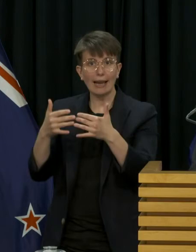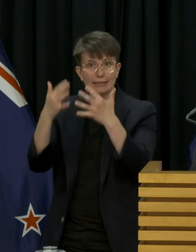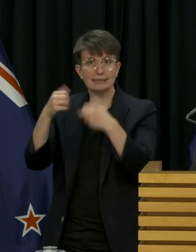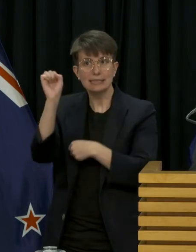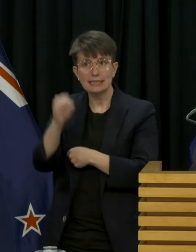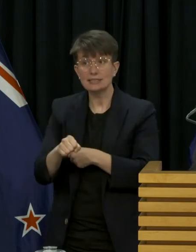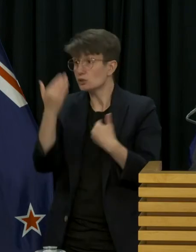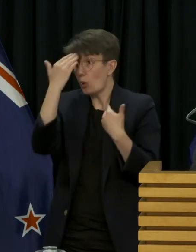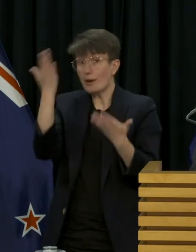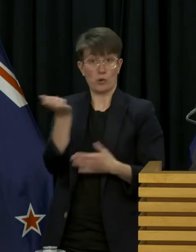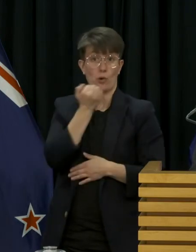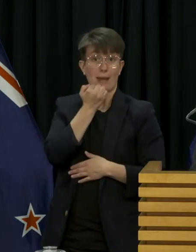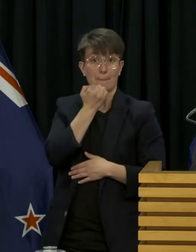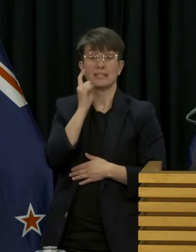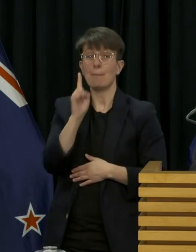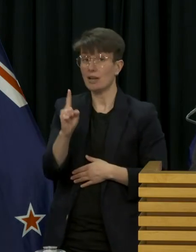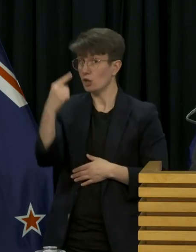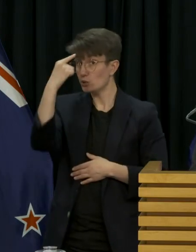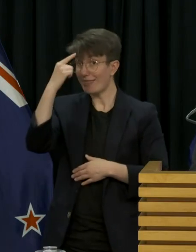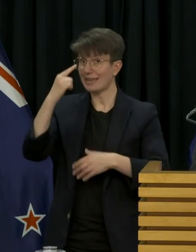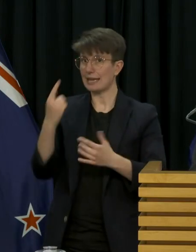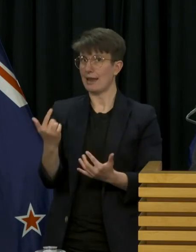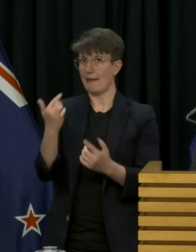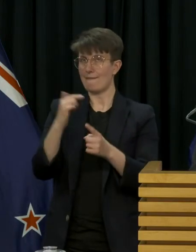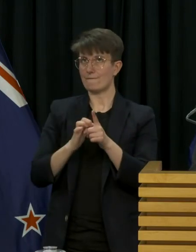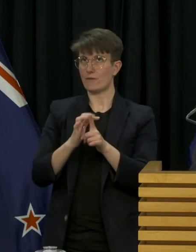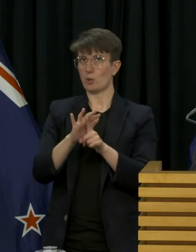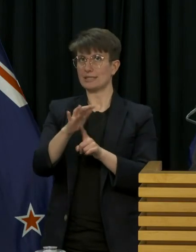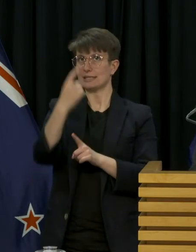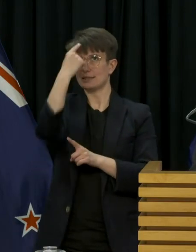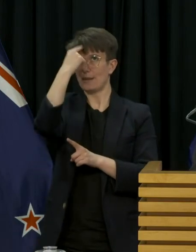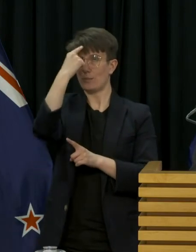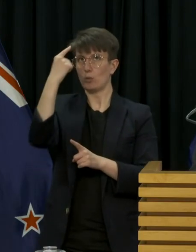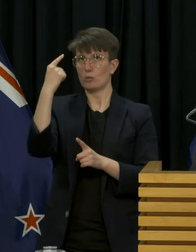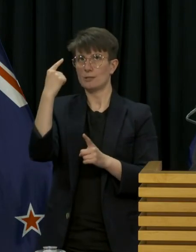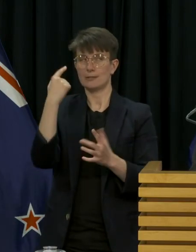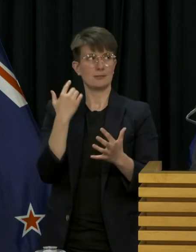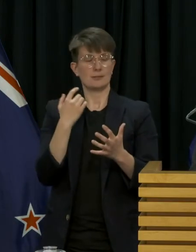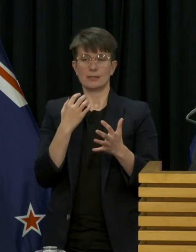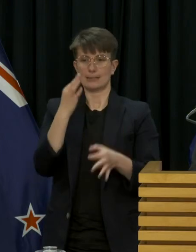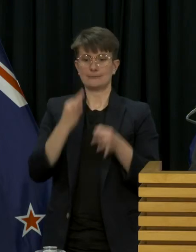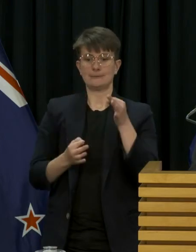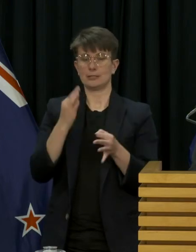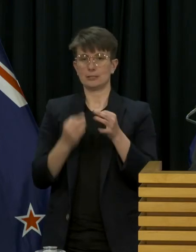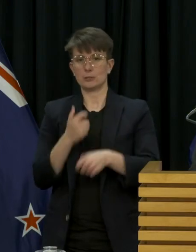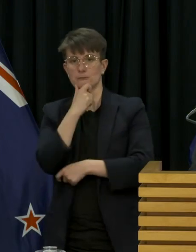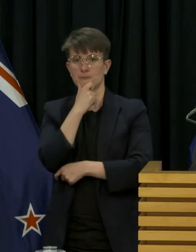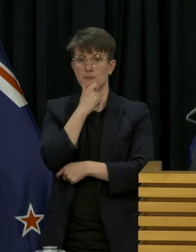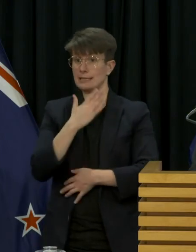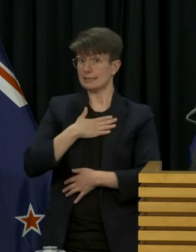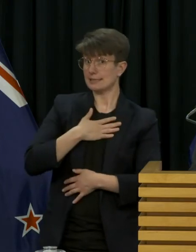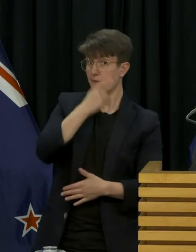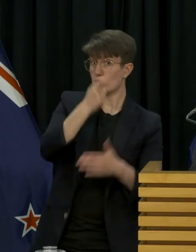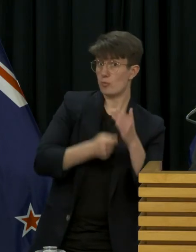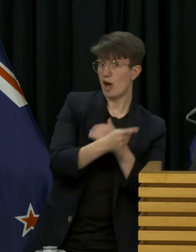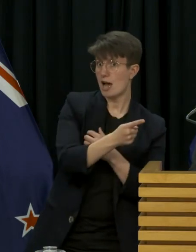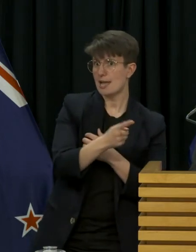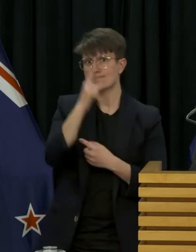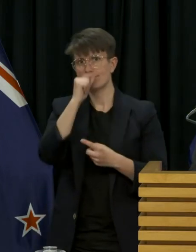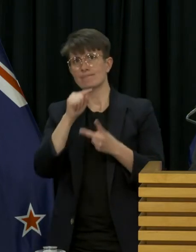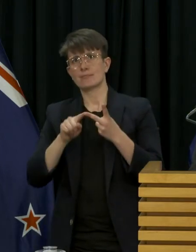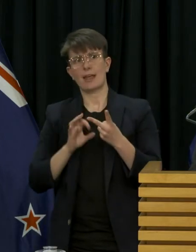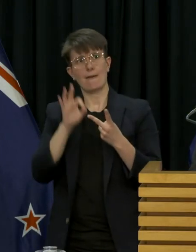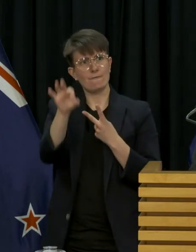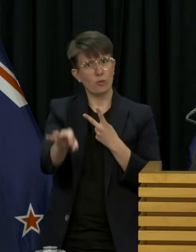to enter in the housing market? Yes, I do. I think most people in this room would say that it would make a difference when someone makes a calculation as to whether they can afford to